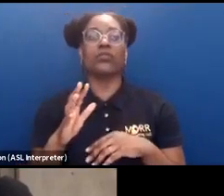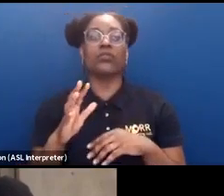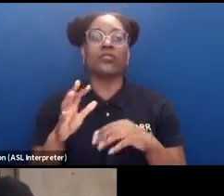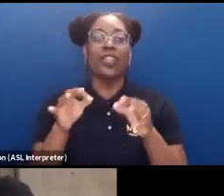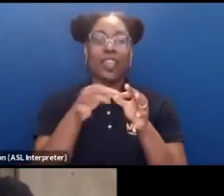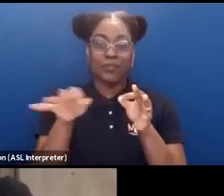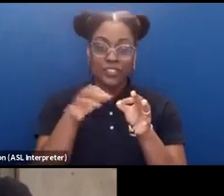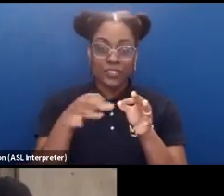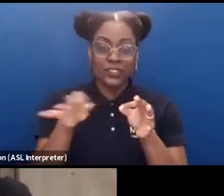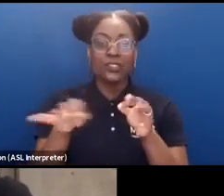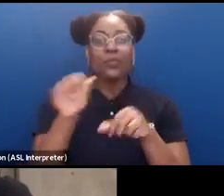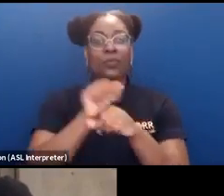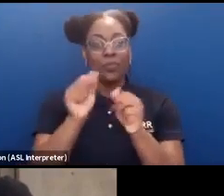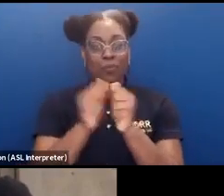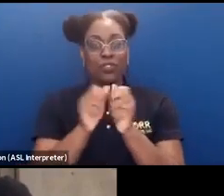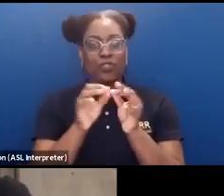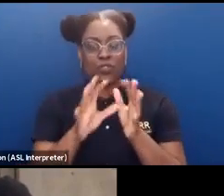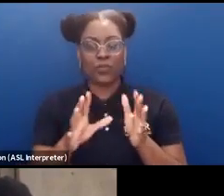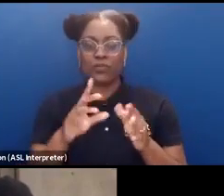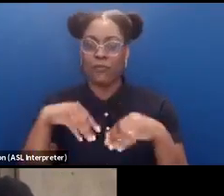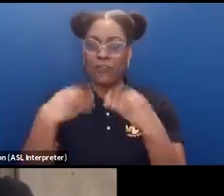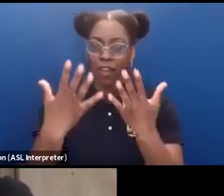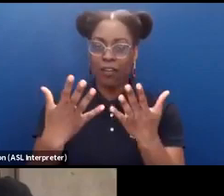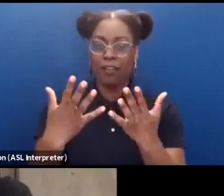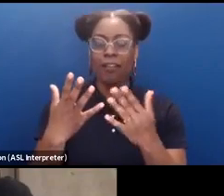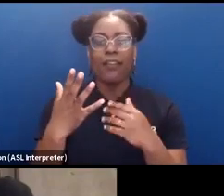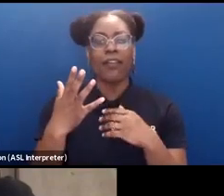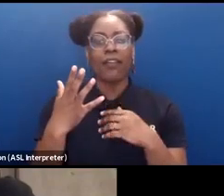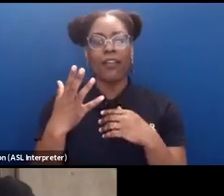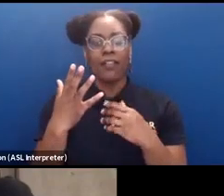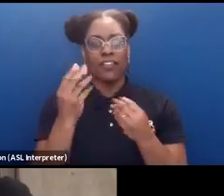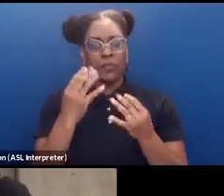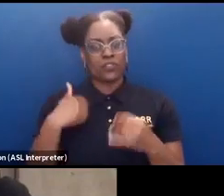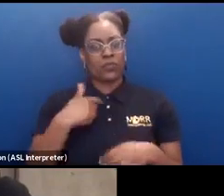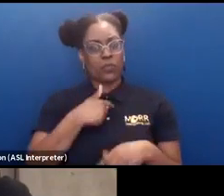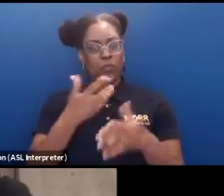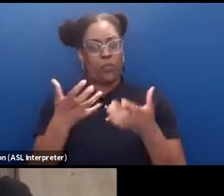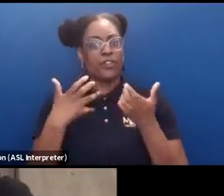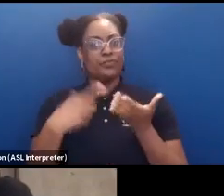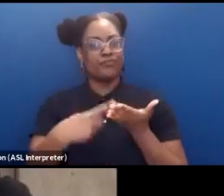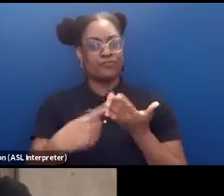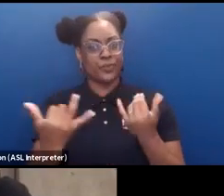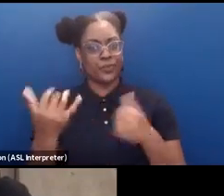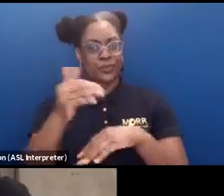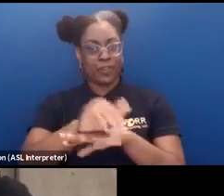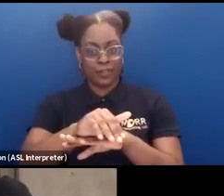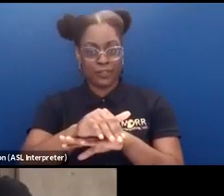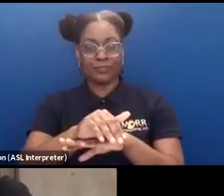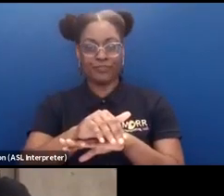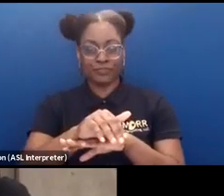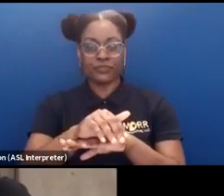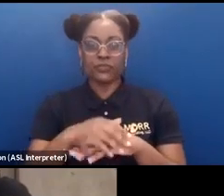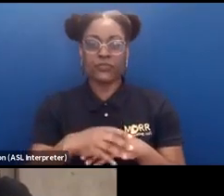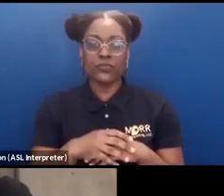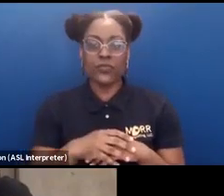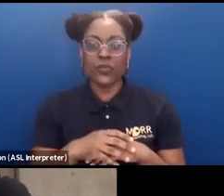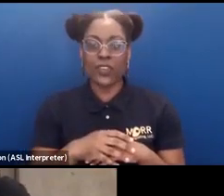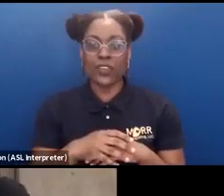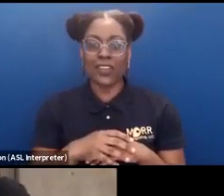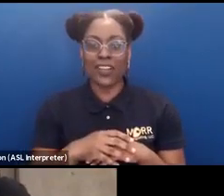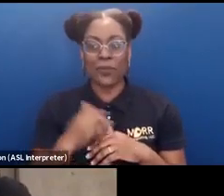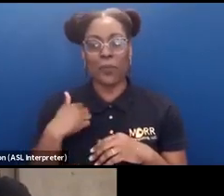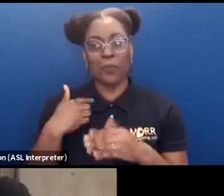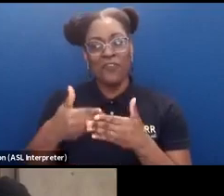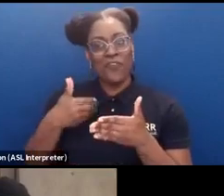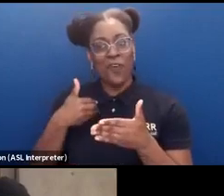and providing information on what we were going to cover tonight in order for interpreters to have an understanding, to